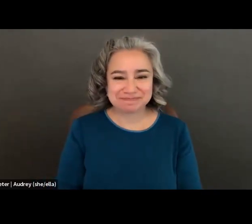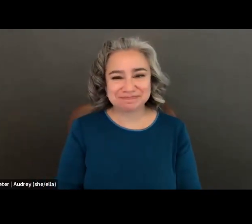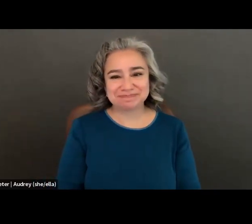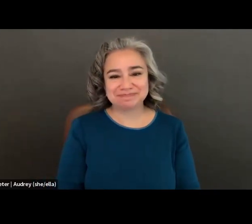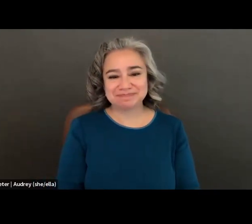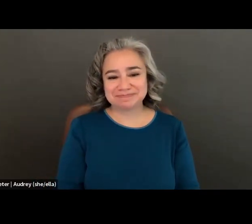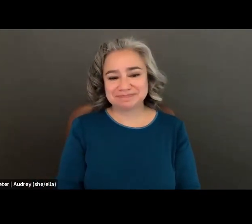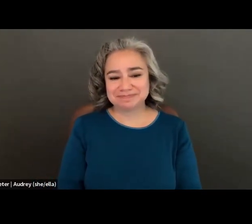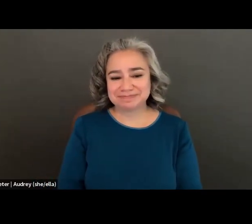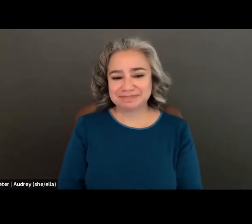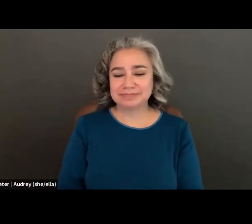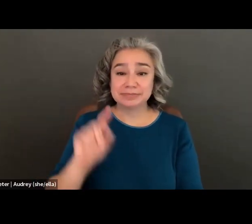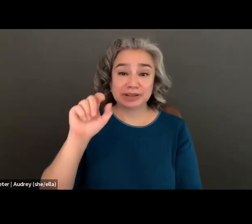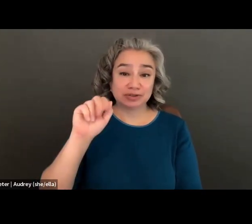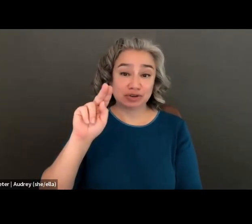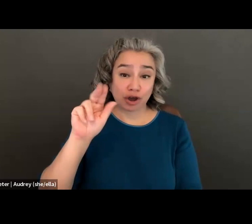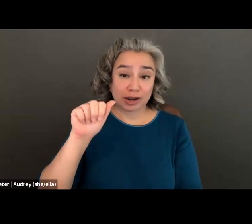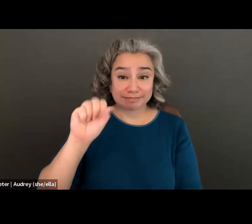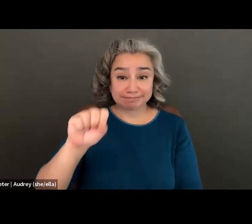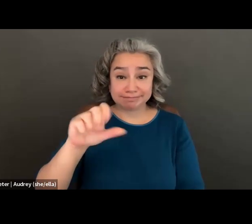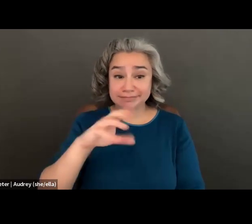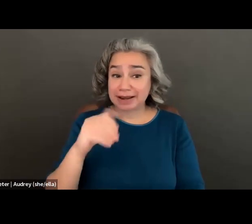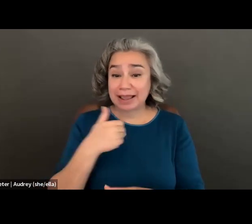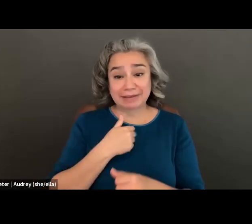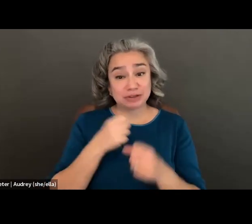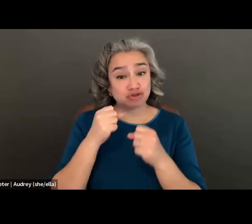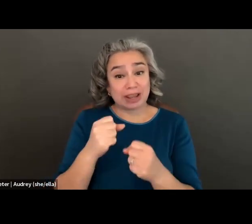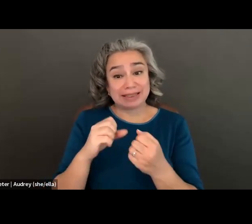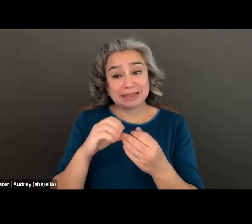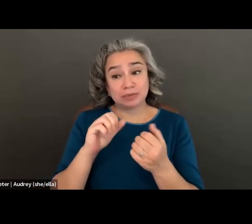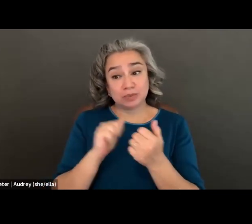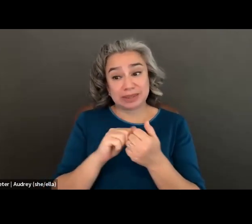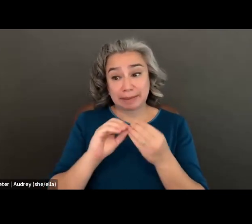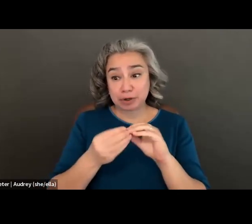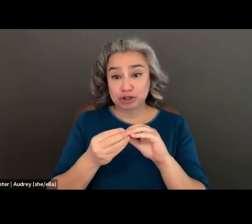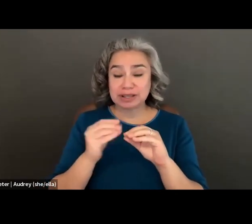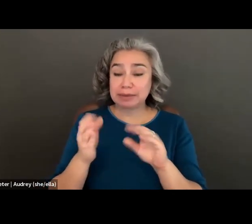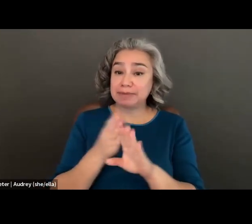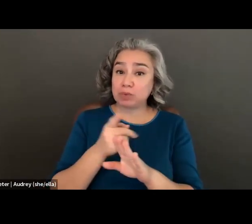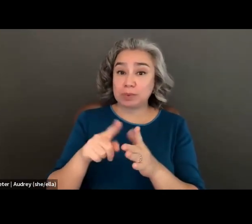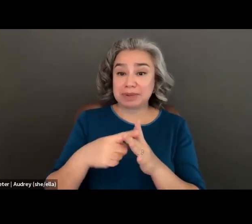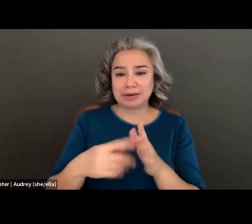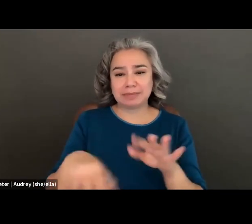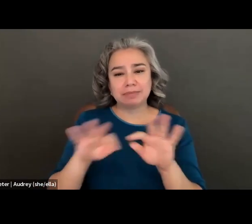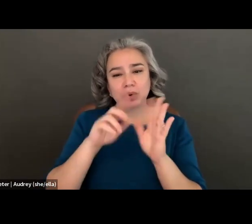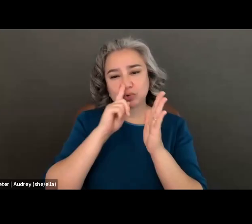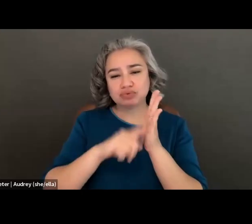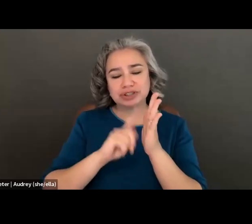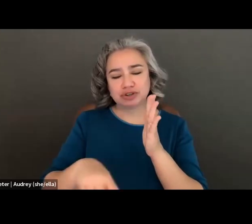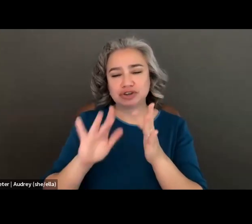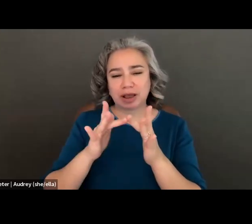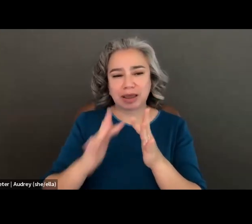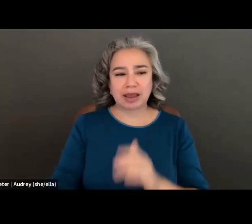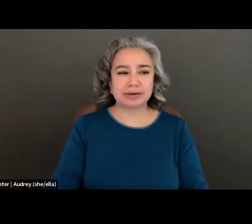Yes, and there is always strength in numbers. And before you begin, it's important to do some research online and